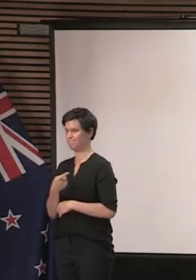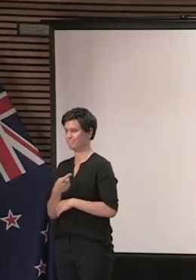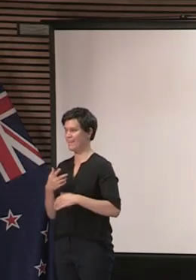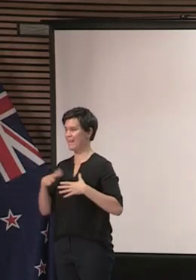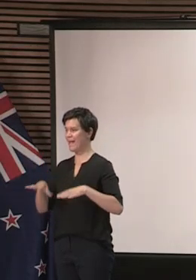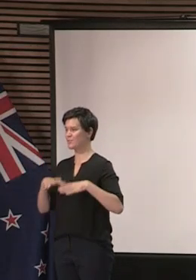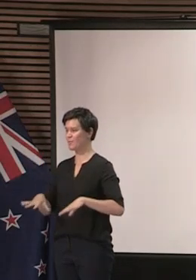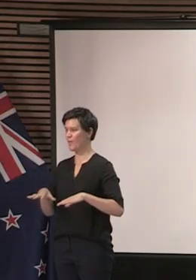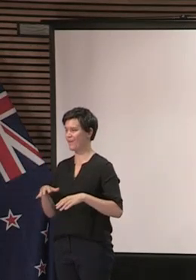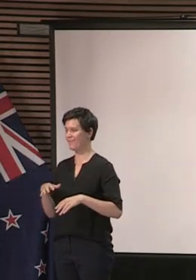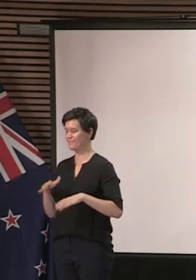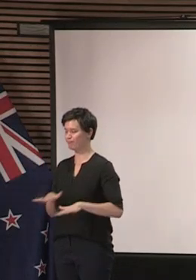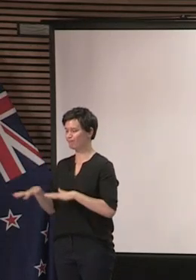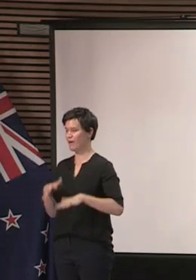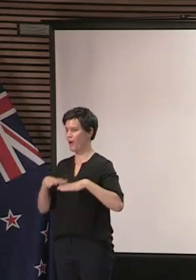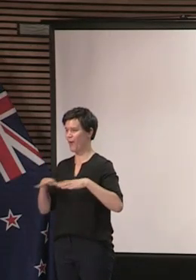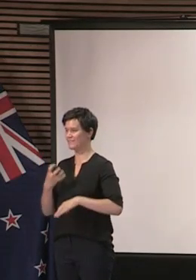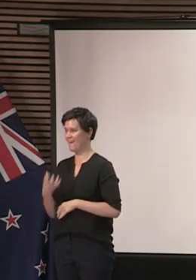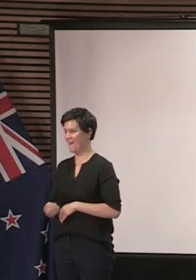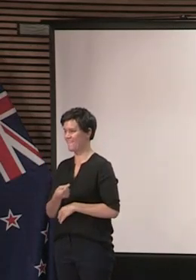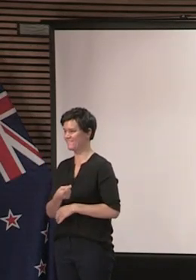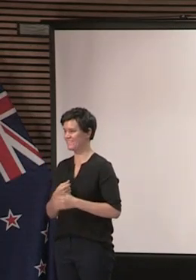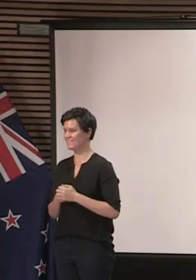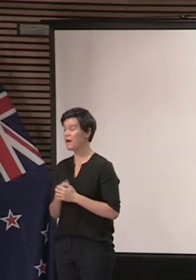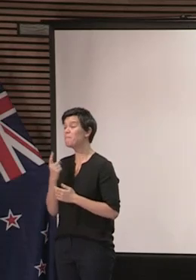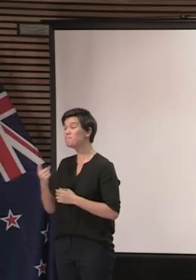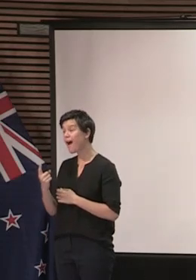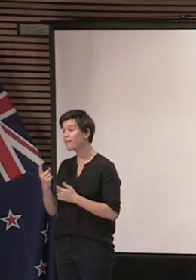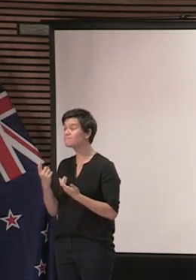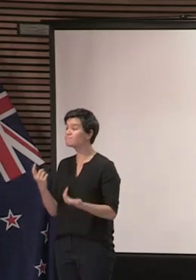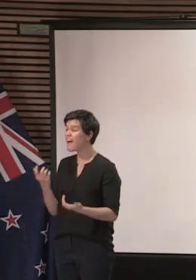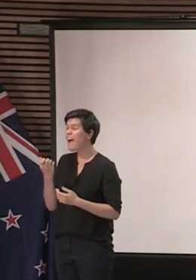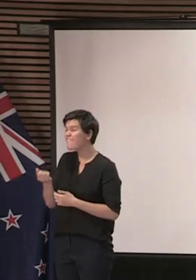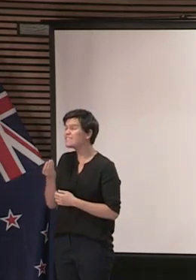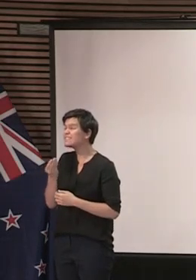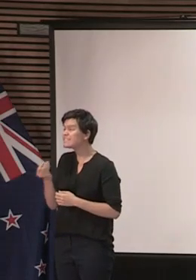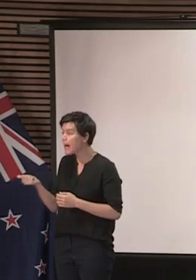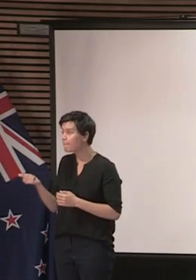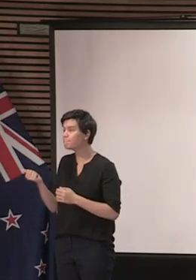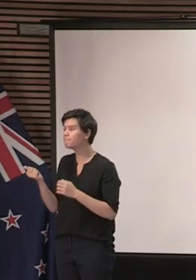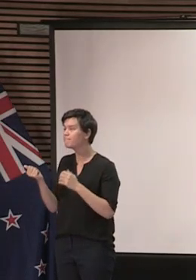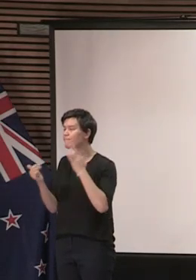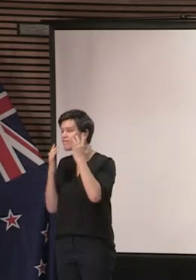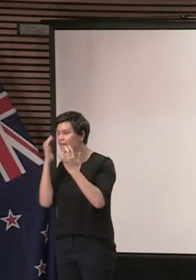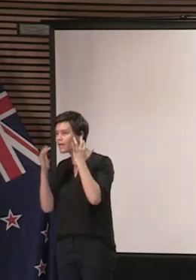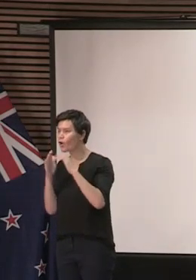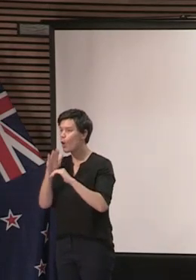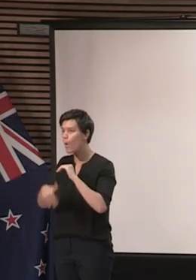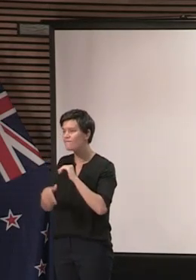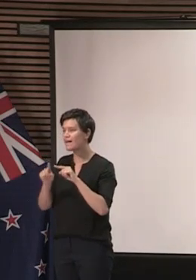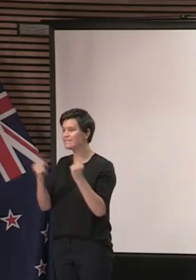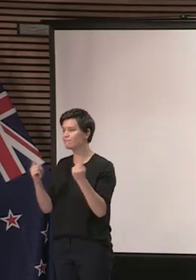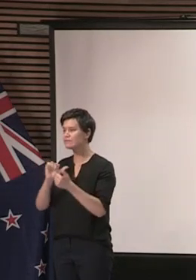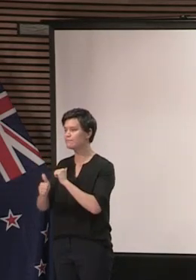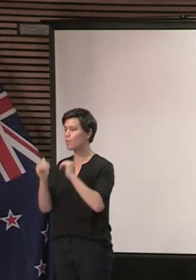been advised of. What I do know is that there has some thought has been given to different codes, how they'll operate once we get